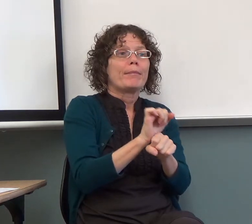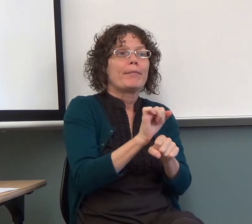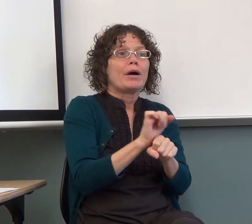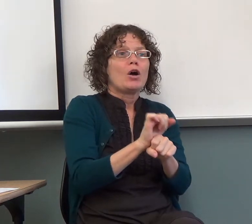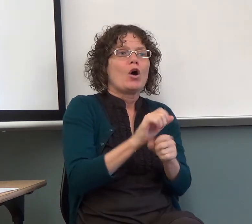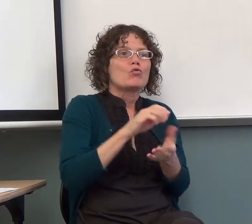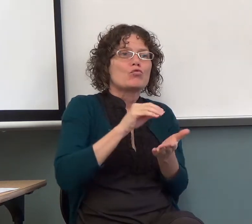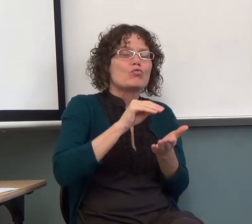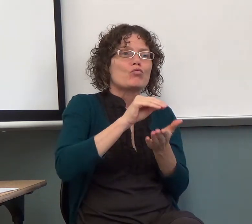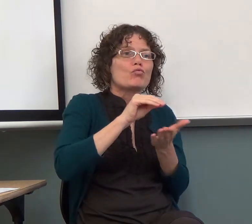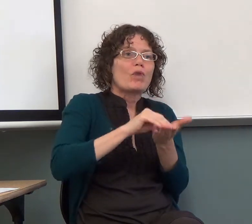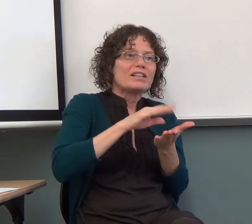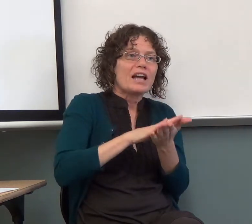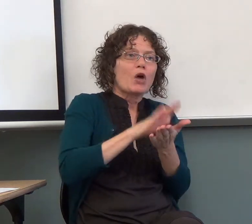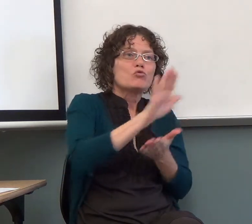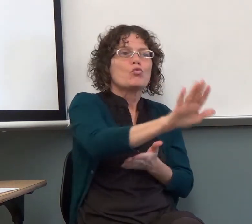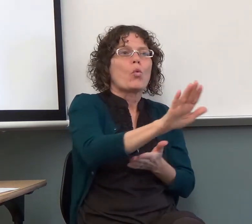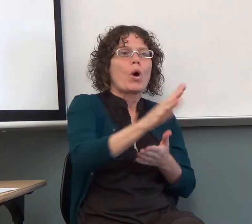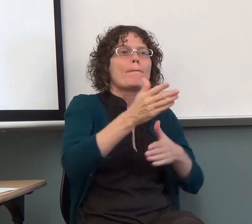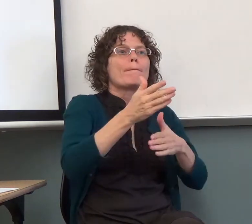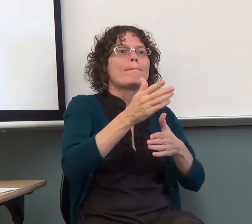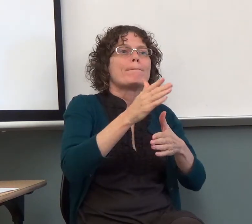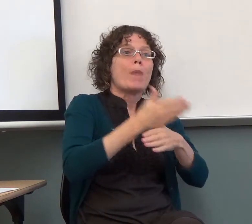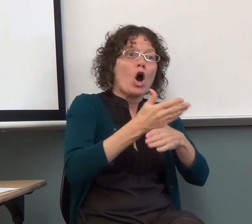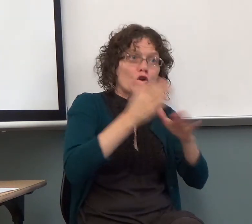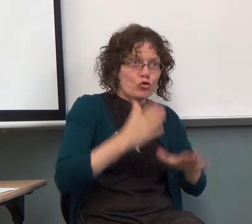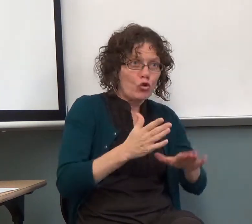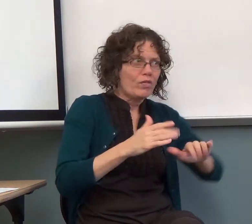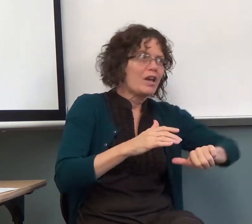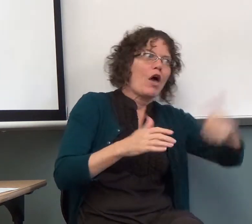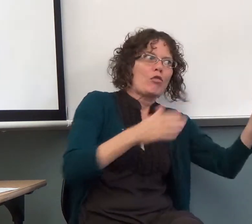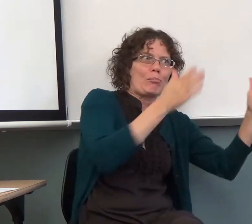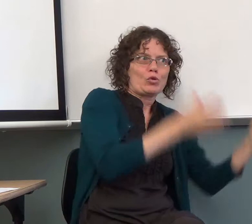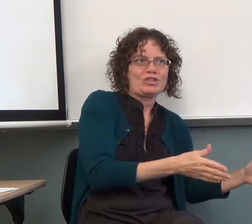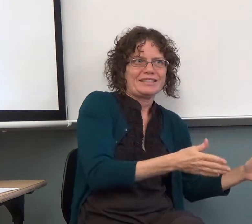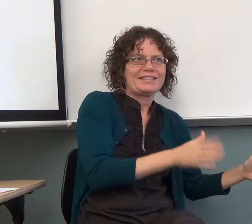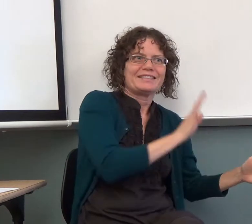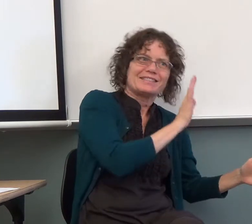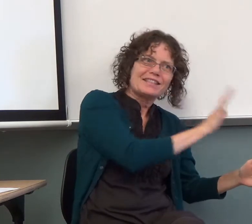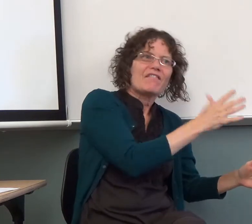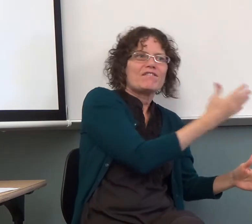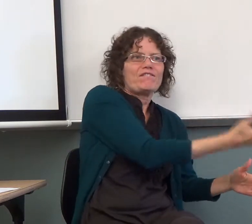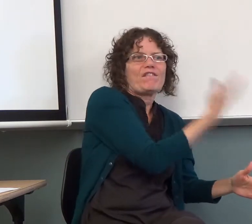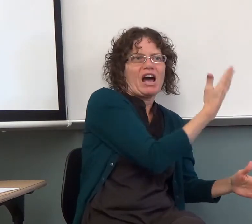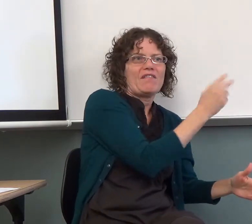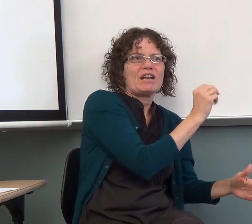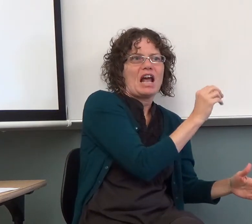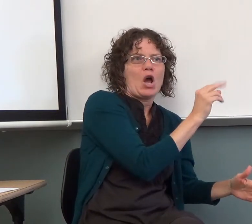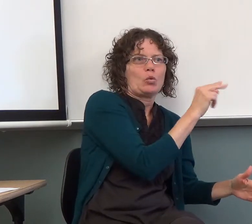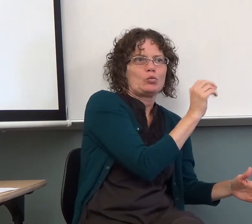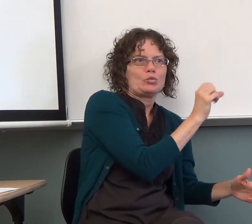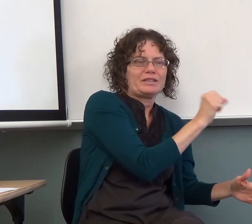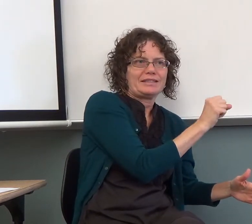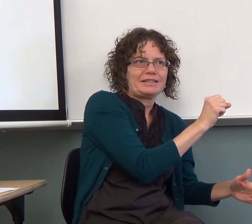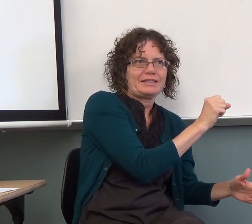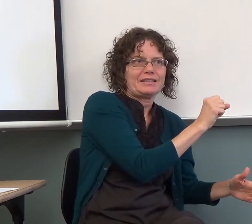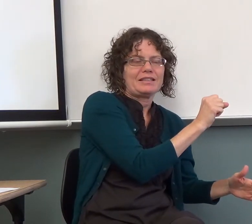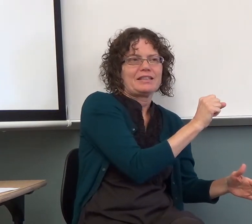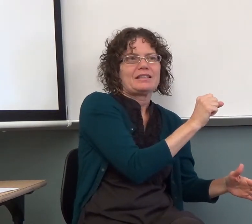partner's 5 nouns. Okay? And then you have to write them as the subject of a sentence